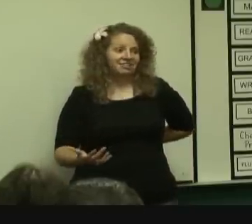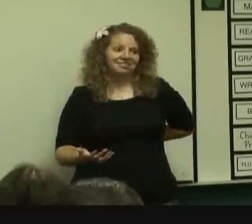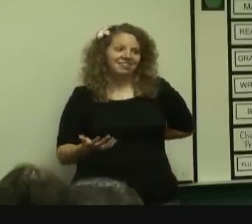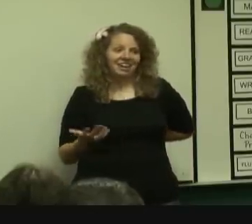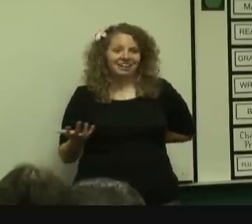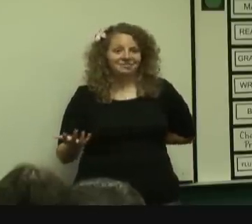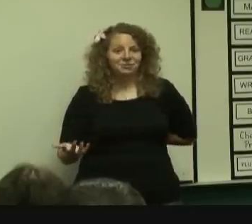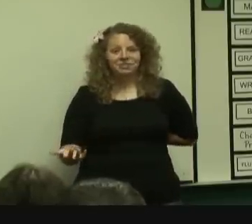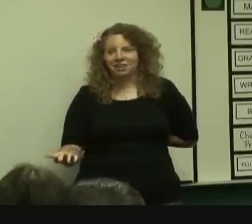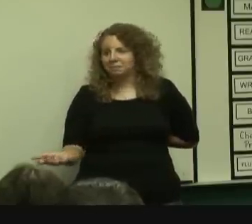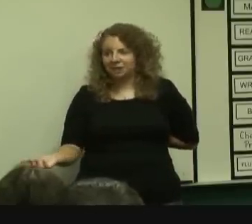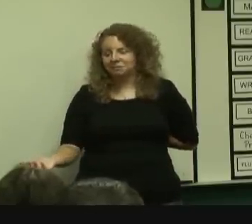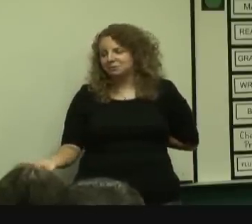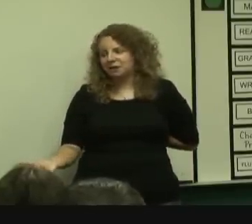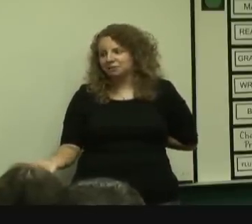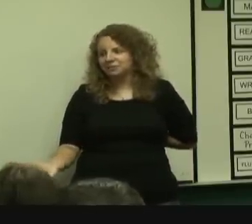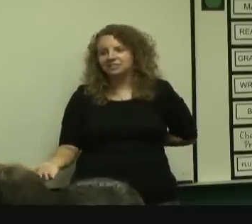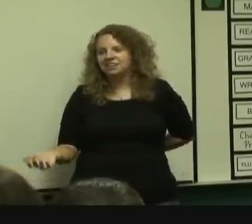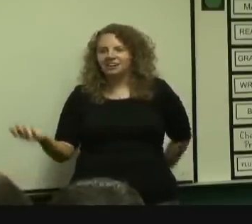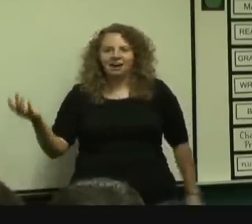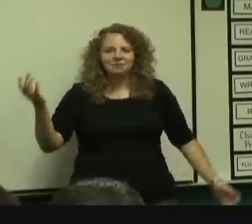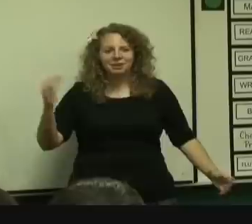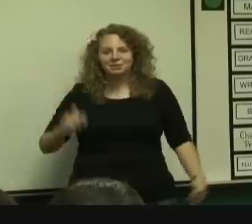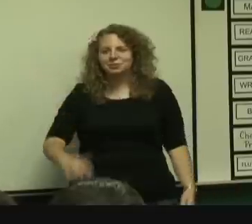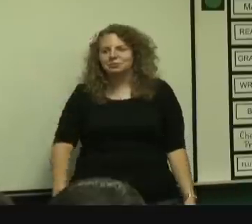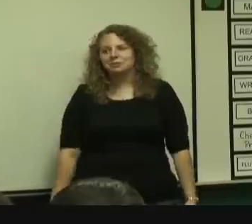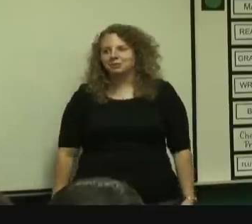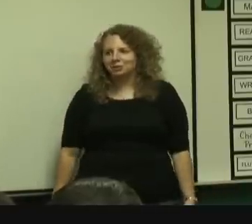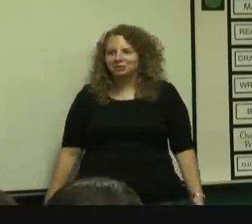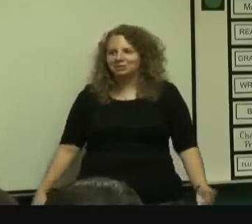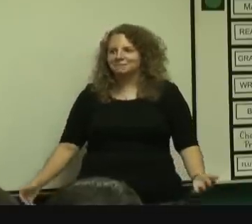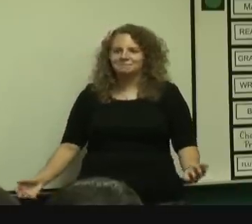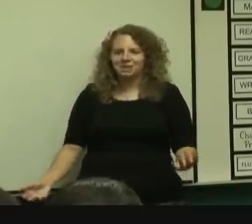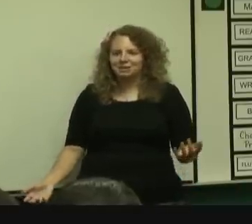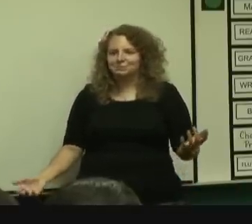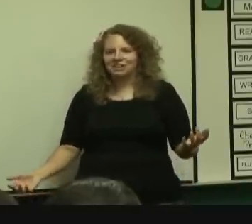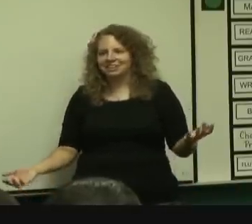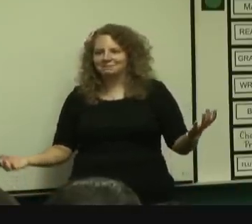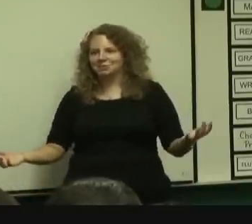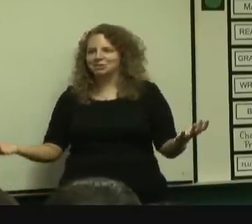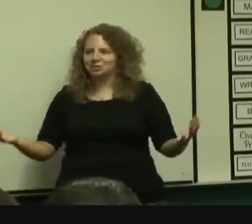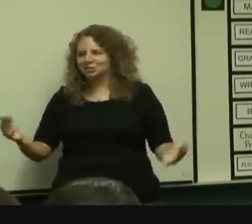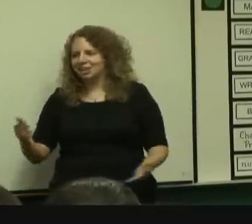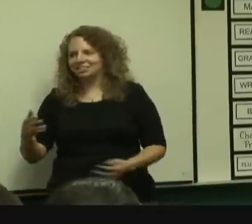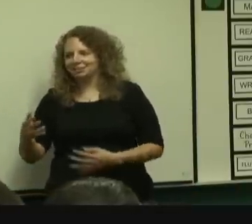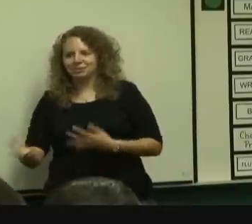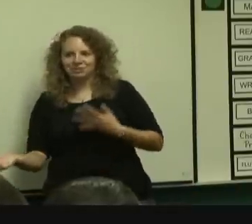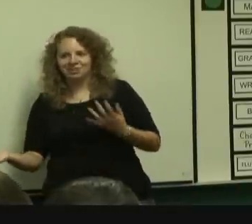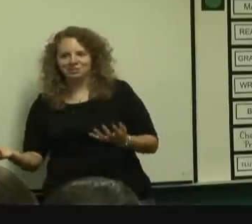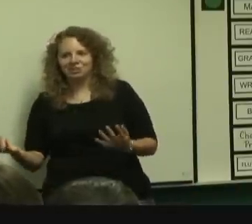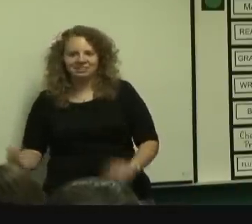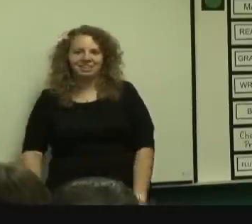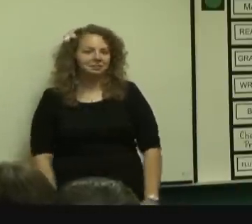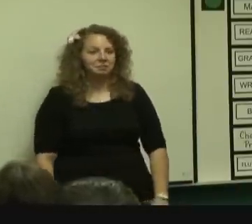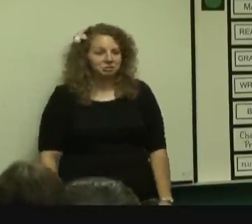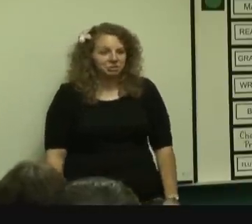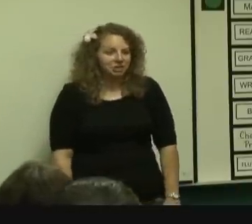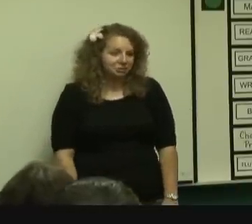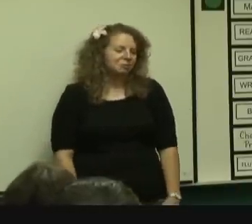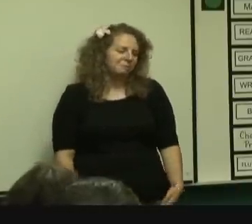then hey, you can like pick up some other ones. I went on YouTube and learned some like spelling and British Sign Language and Australian Sign Language, so that's cool,